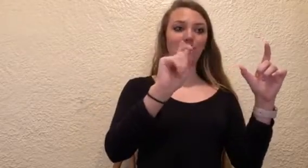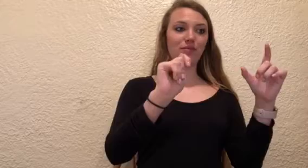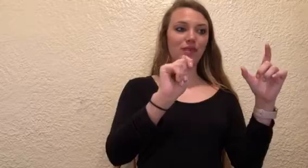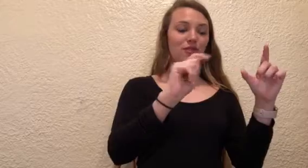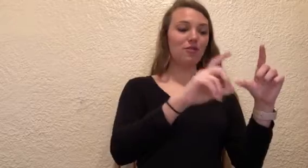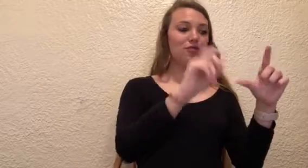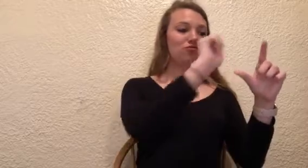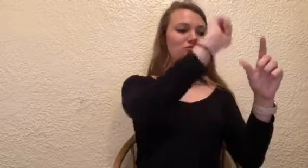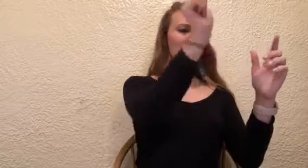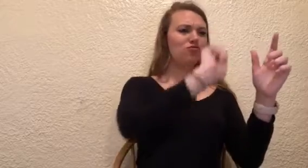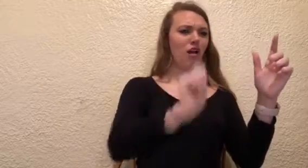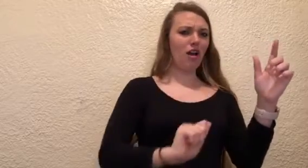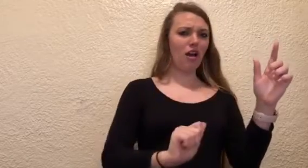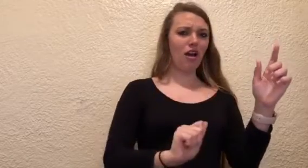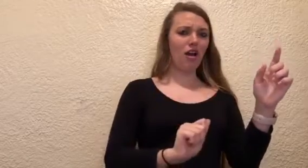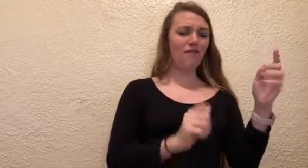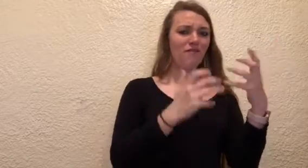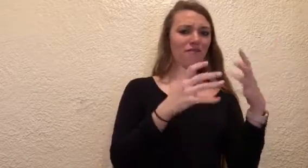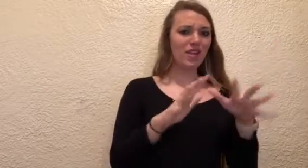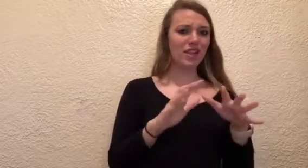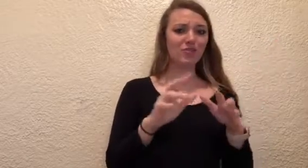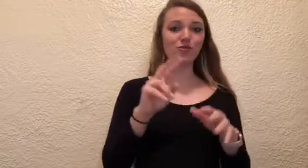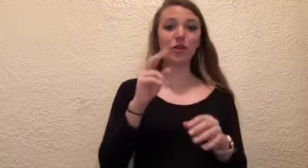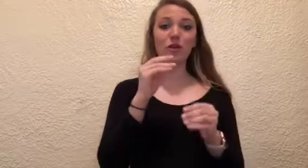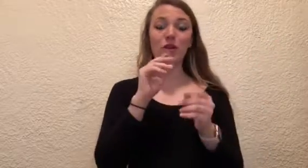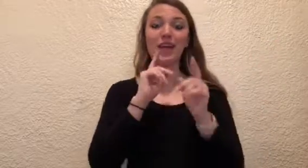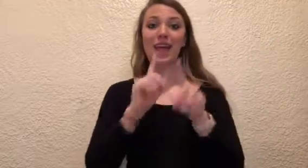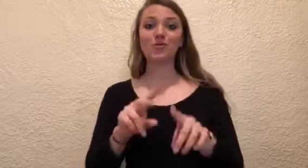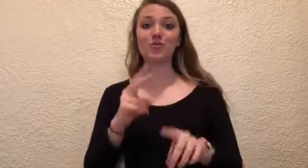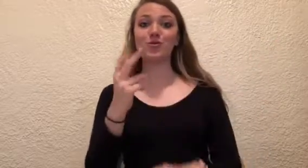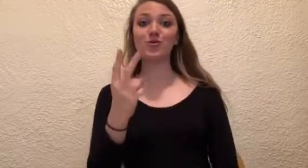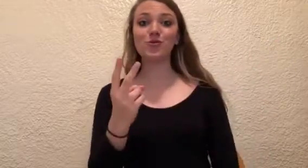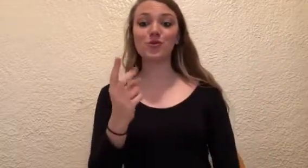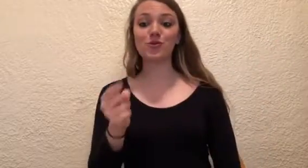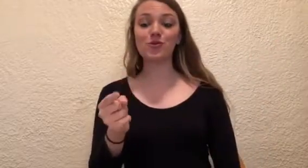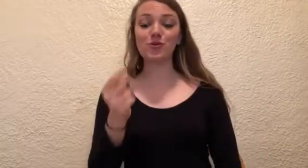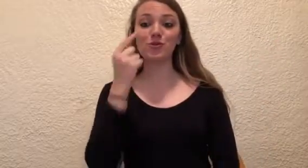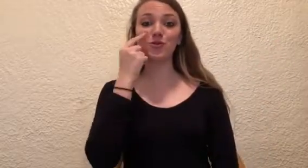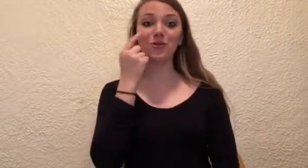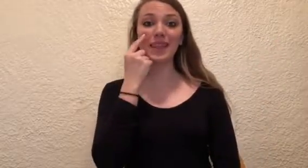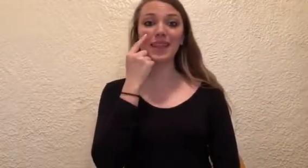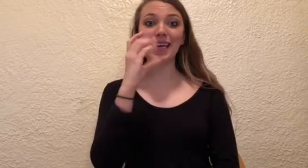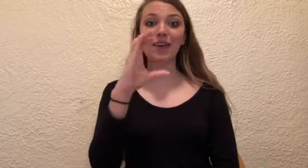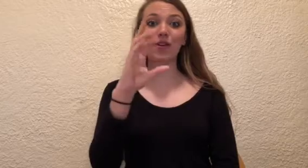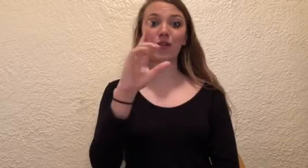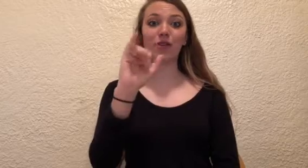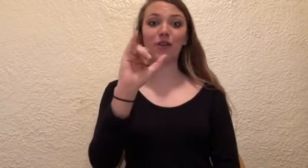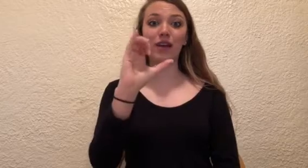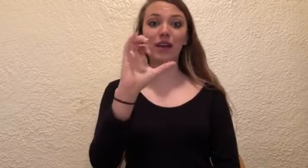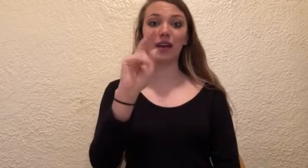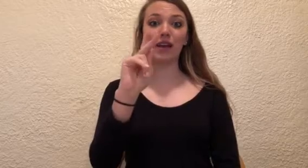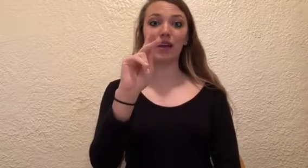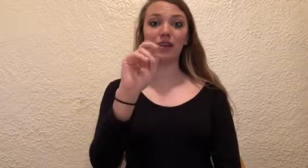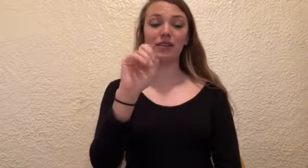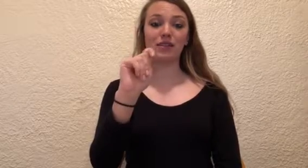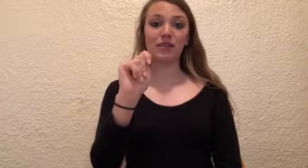to answer question 2. Do you think a cricket is an insect? Why or why not? So you're going to have to prove it with